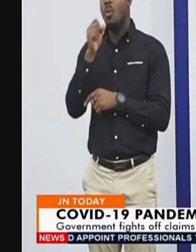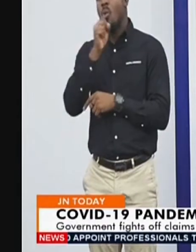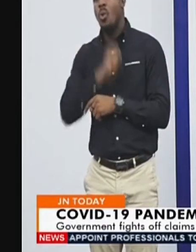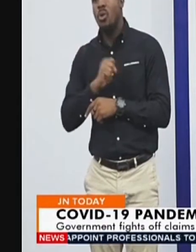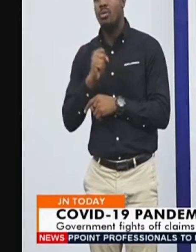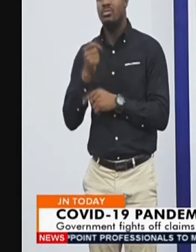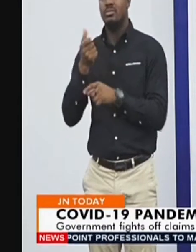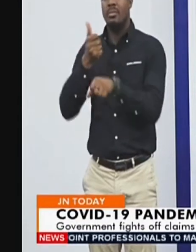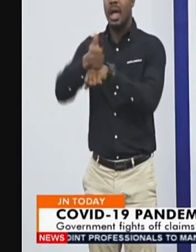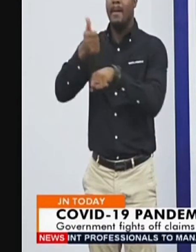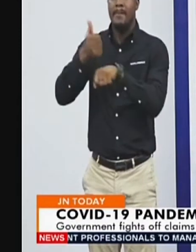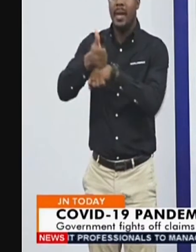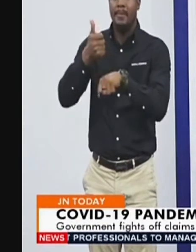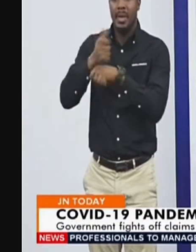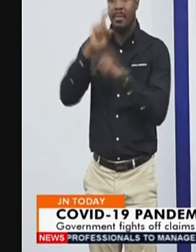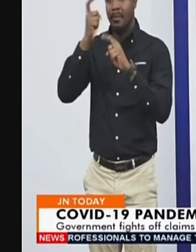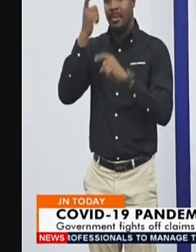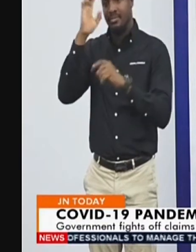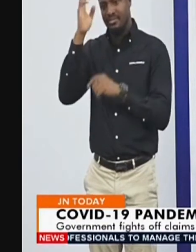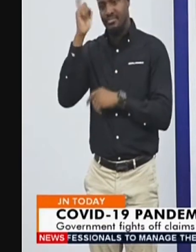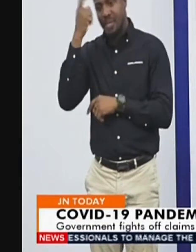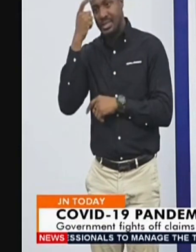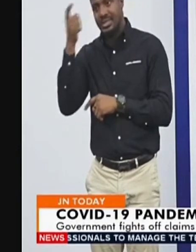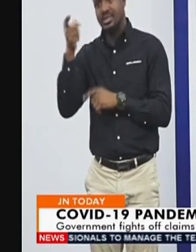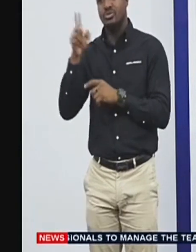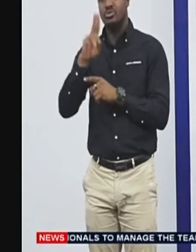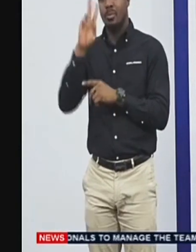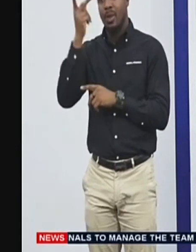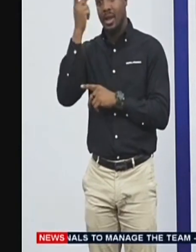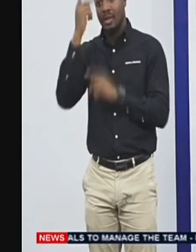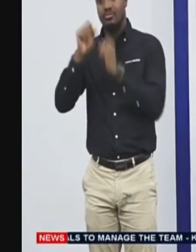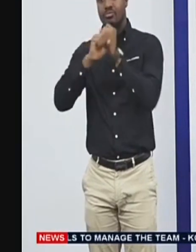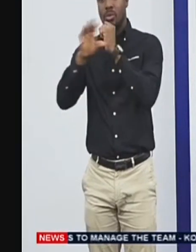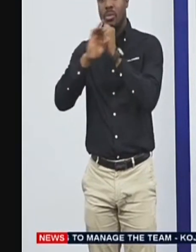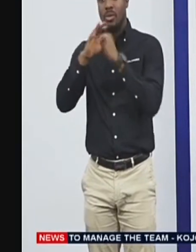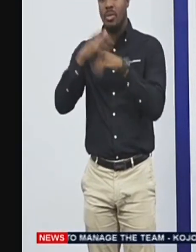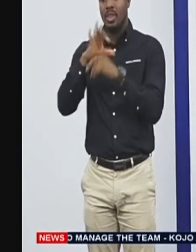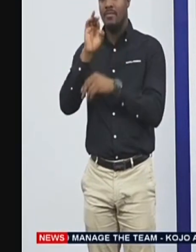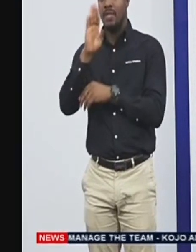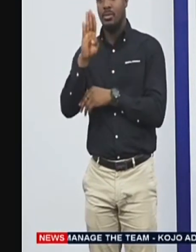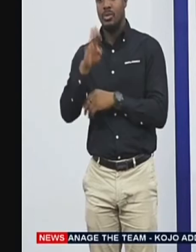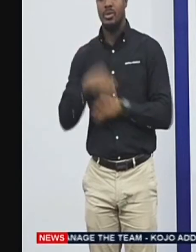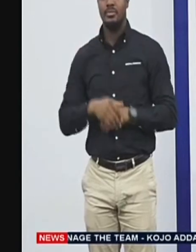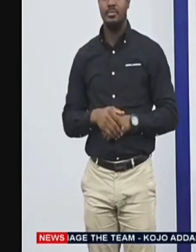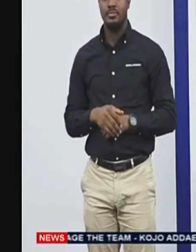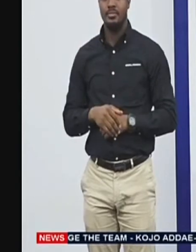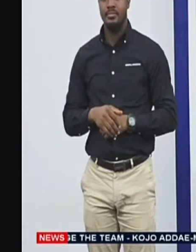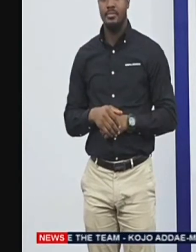that Mr. Mahama has asked during his political broadcasts on Facebook.